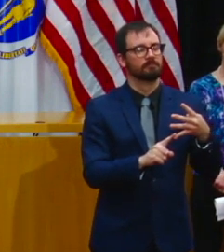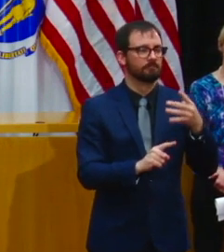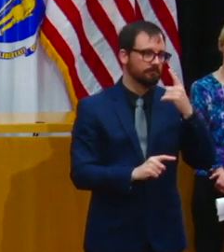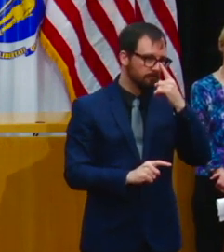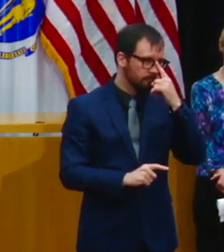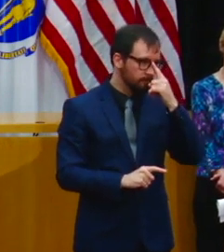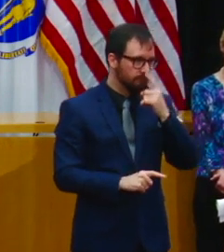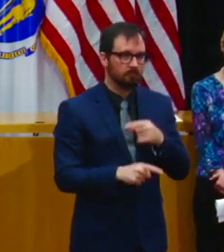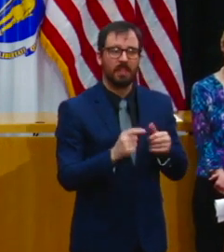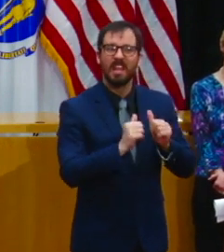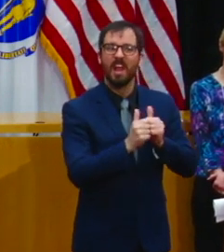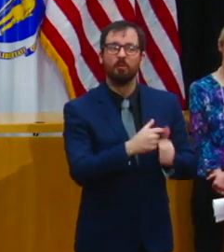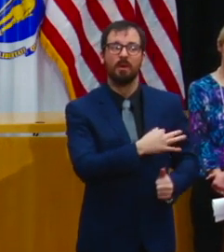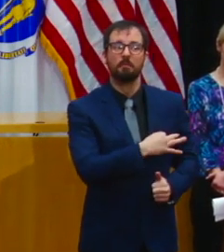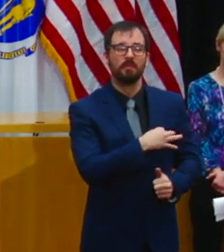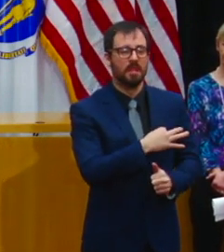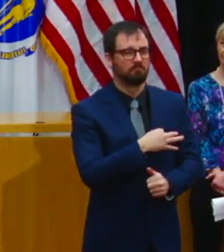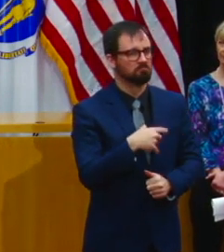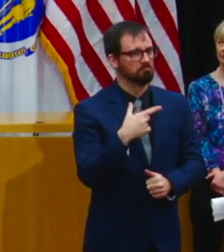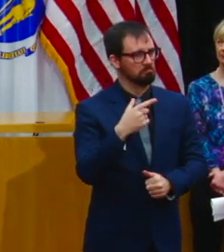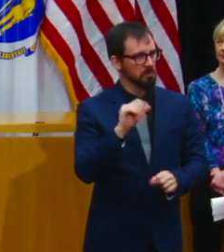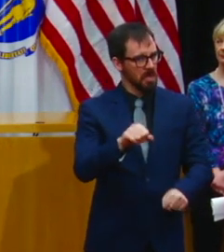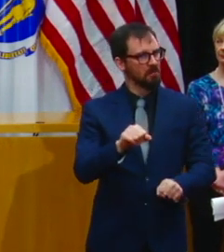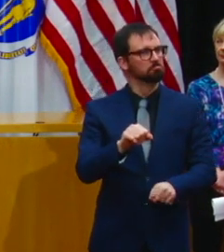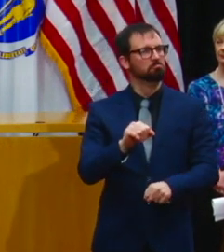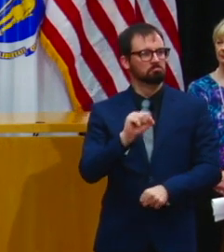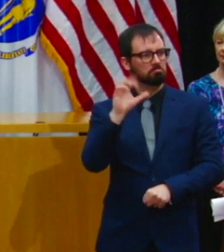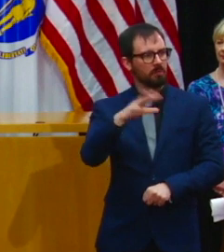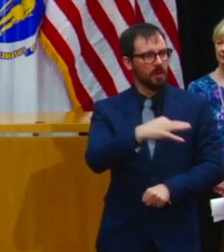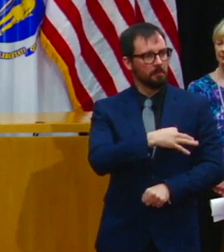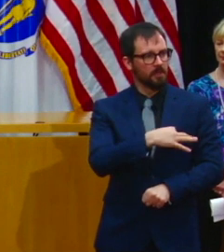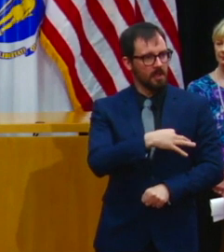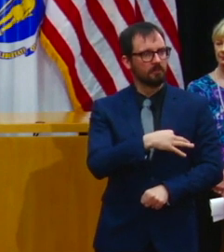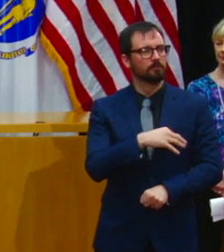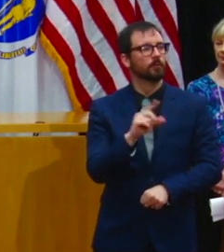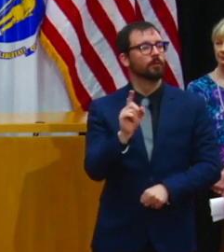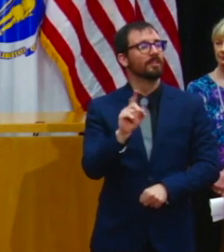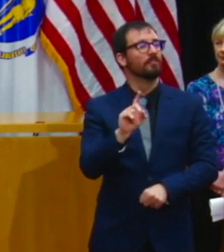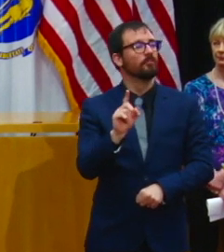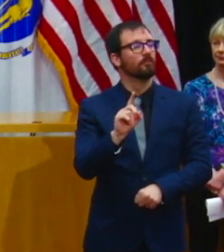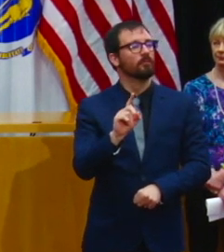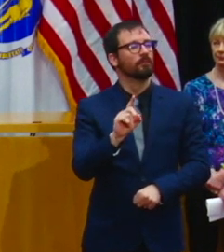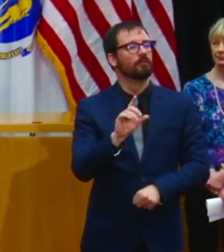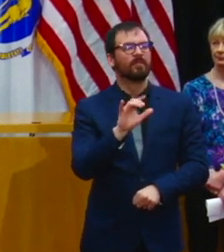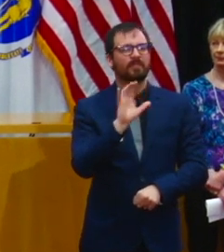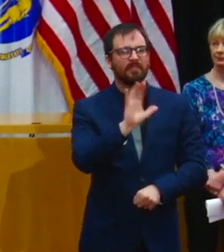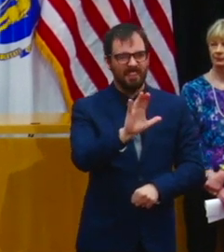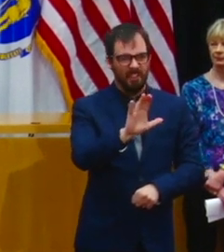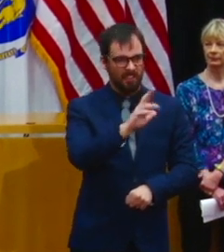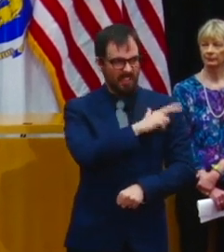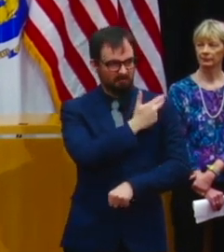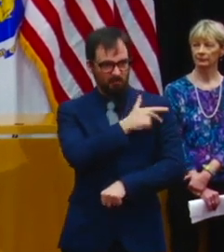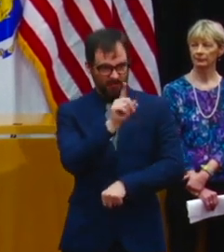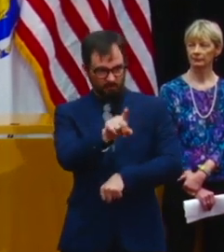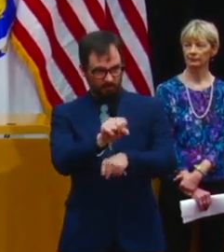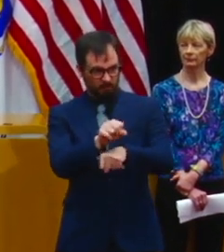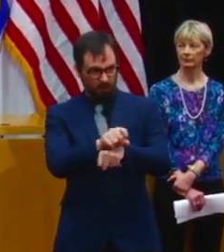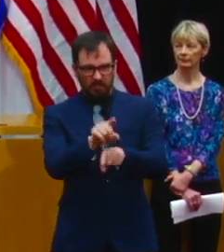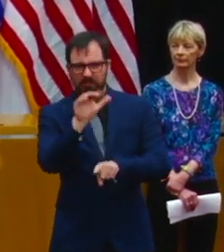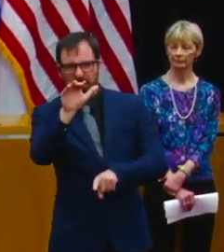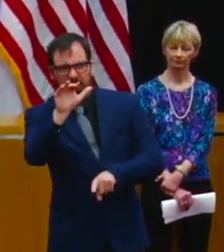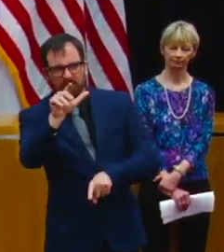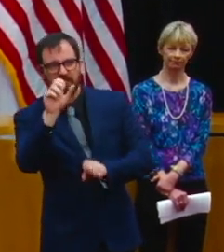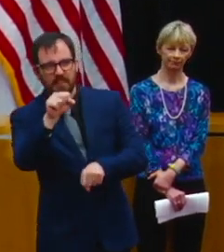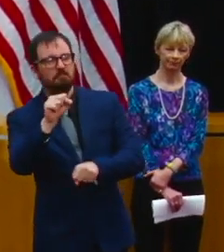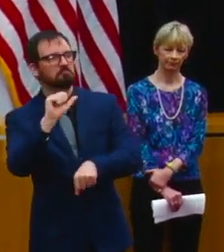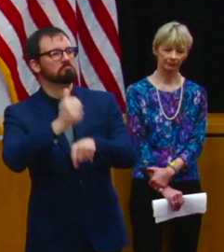the program or facility. If approved, the resident will get a license to be able to start supporting our healthcare institutions.